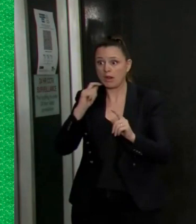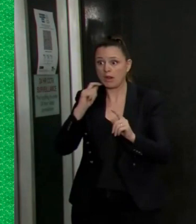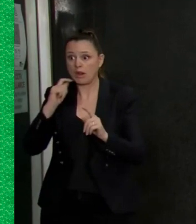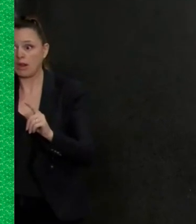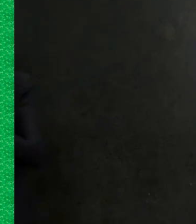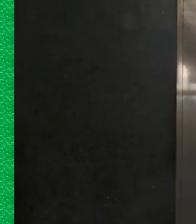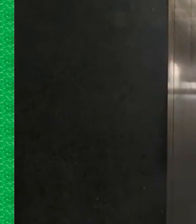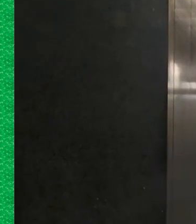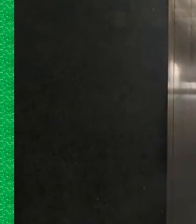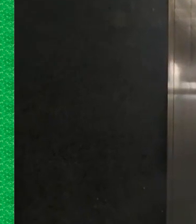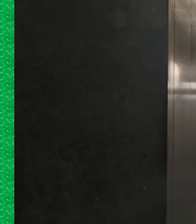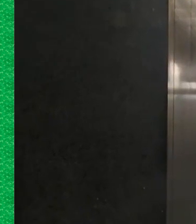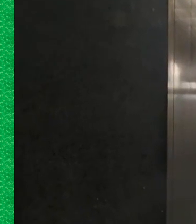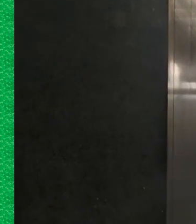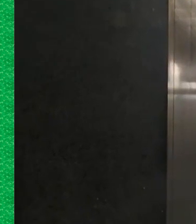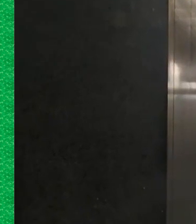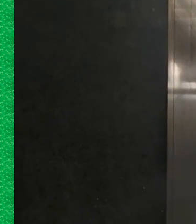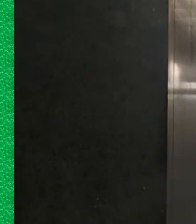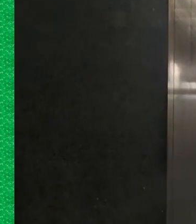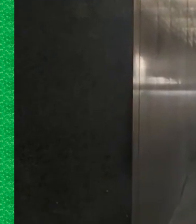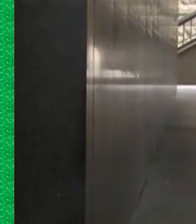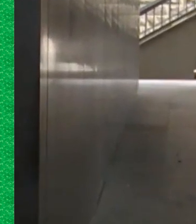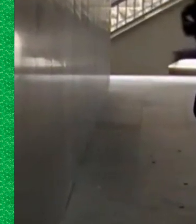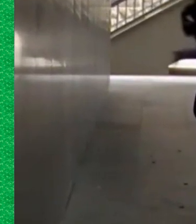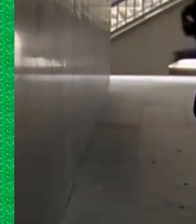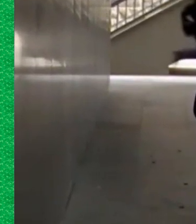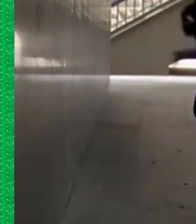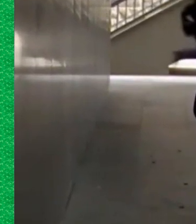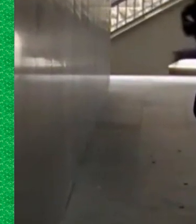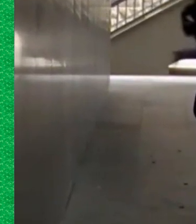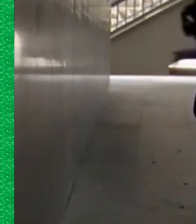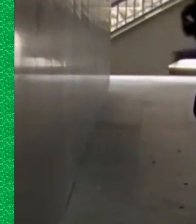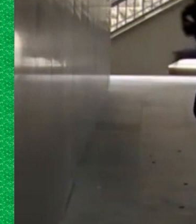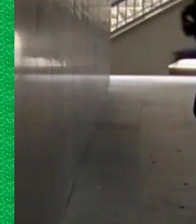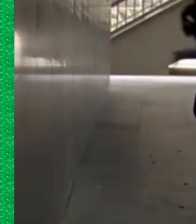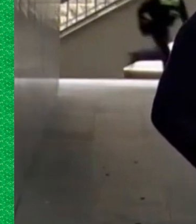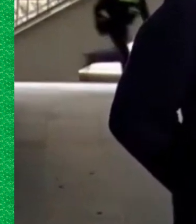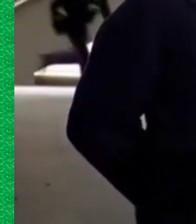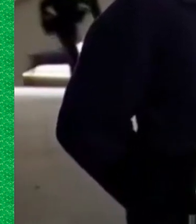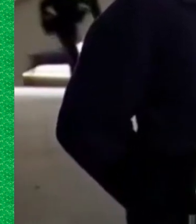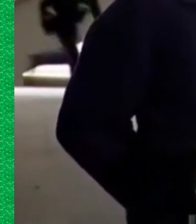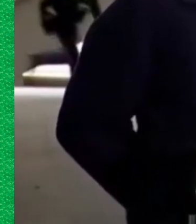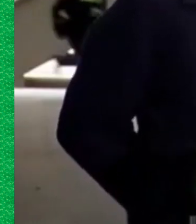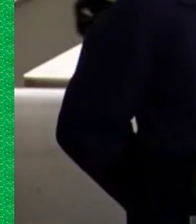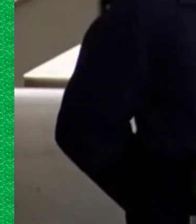in. Zoom in more. Keep going.